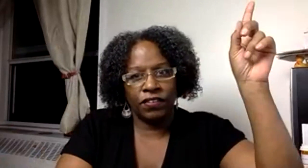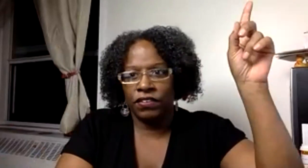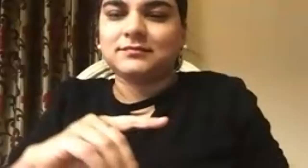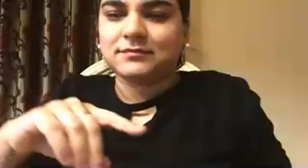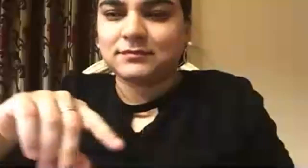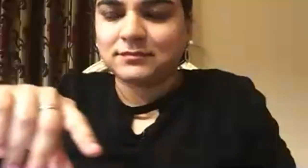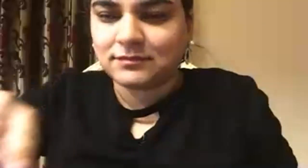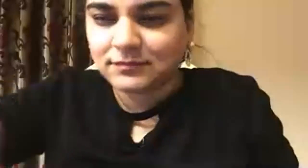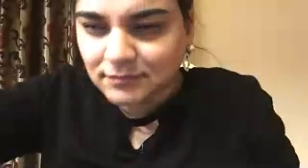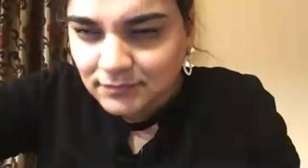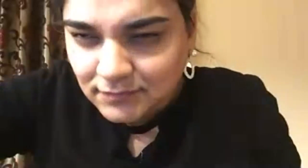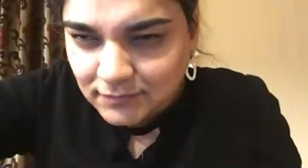comment?